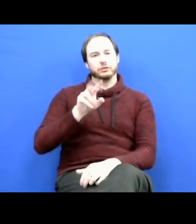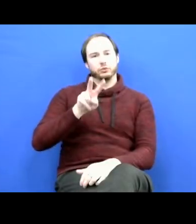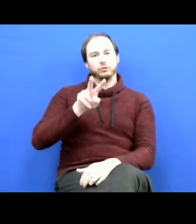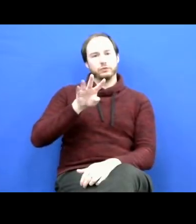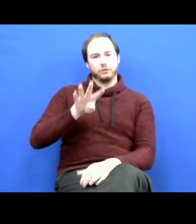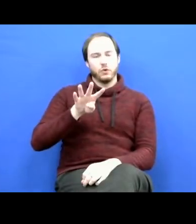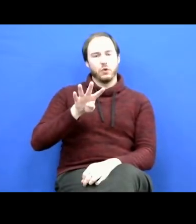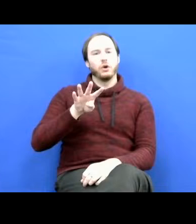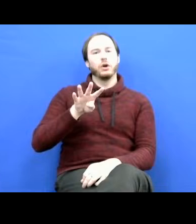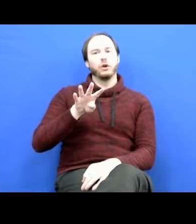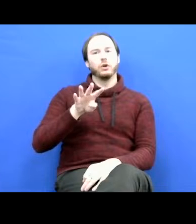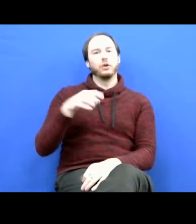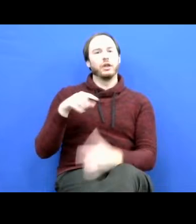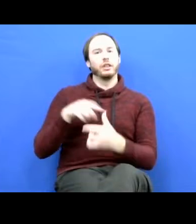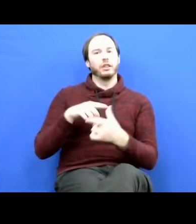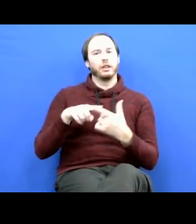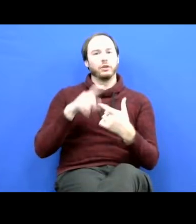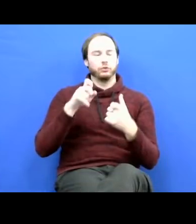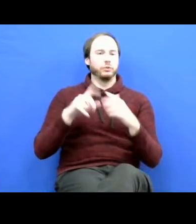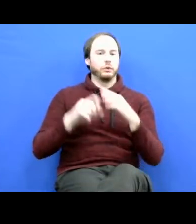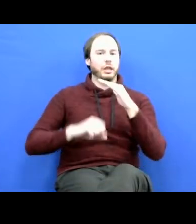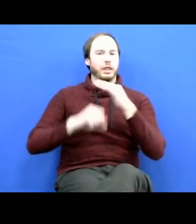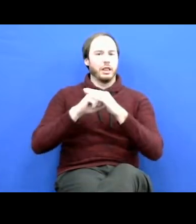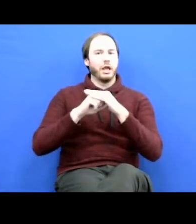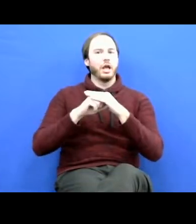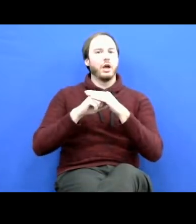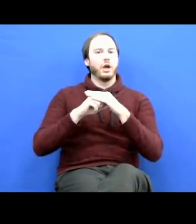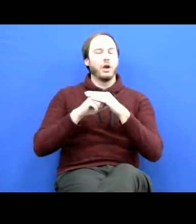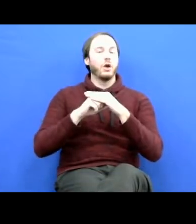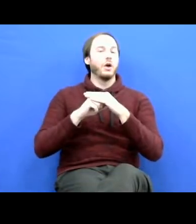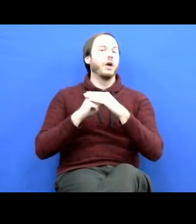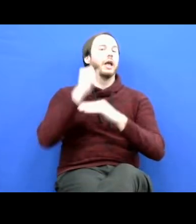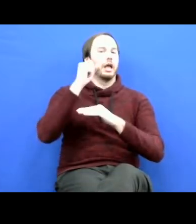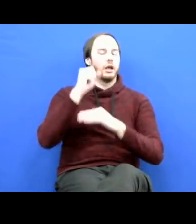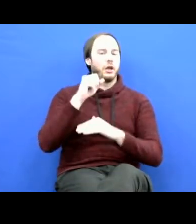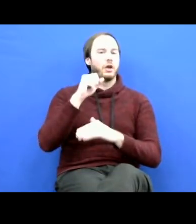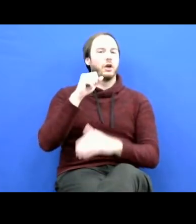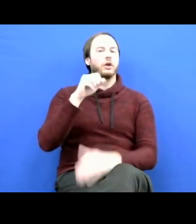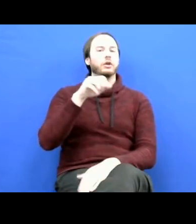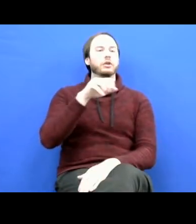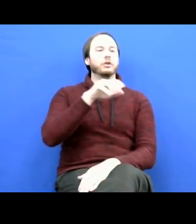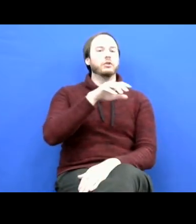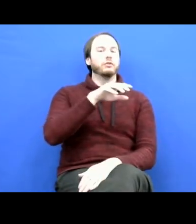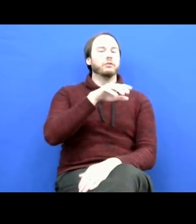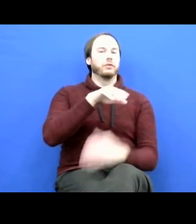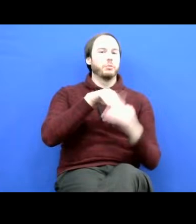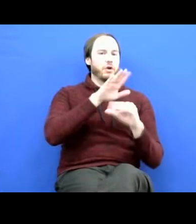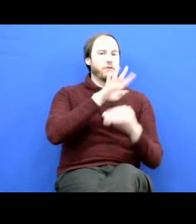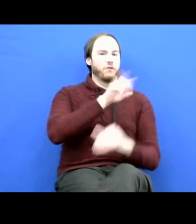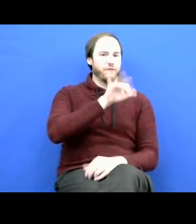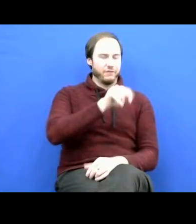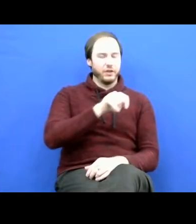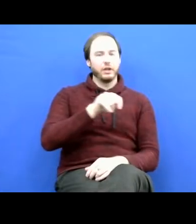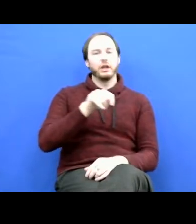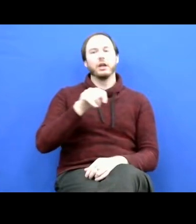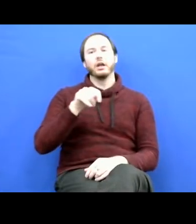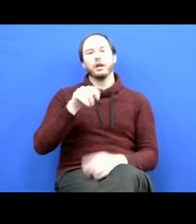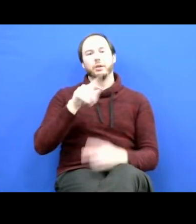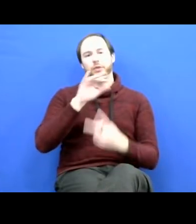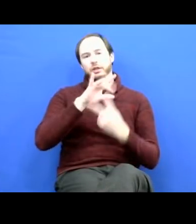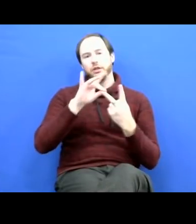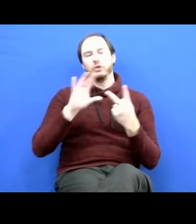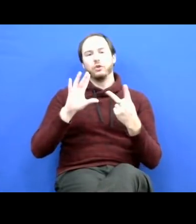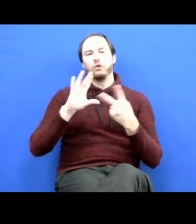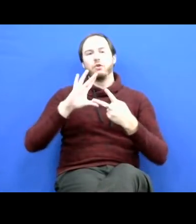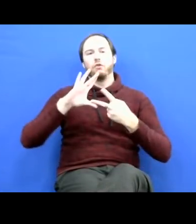024, and will allow a height of 40 feet. That's application 045. We will, because it's a related project,